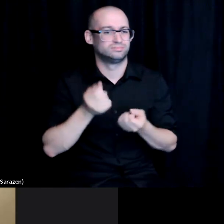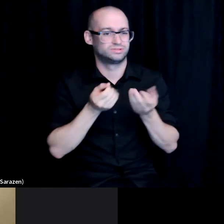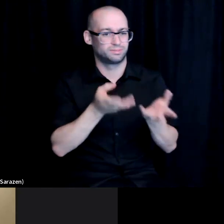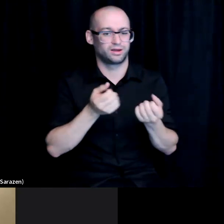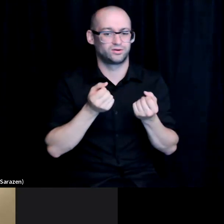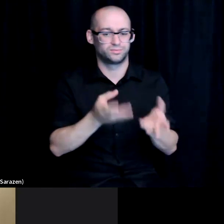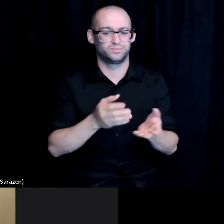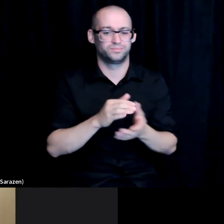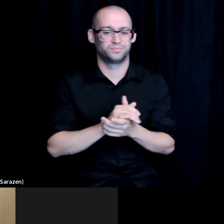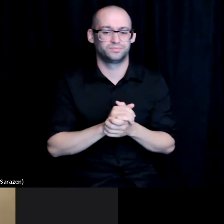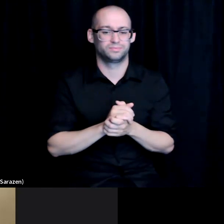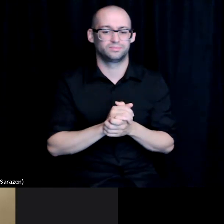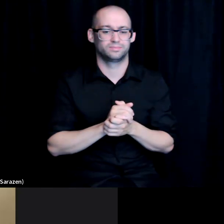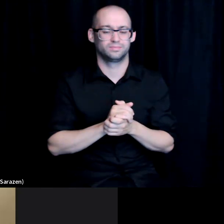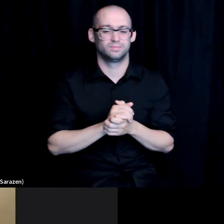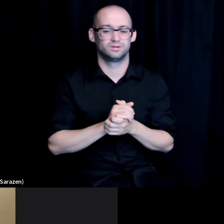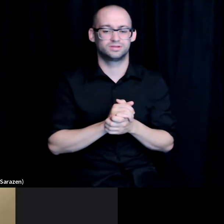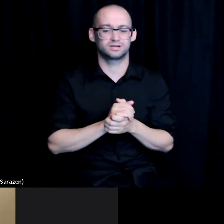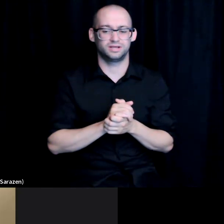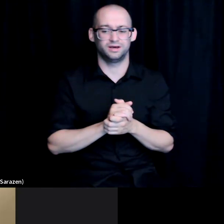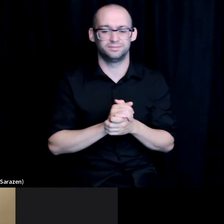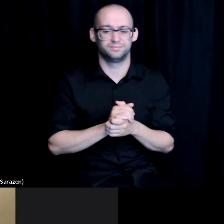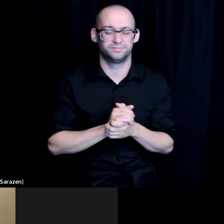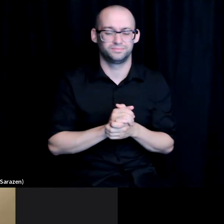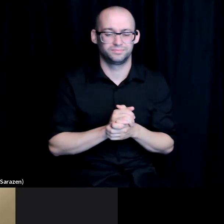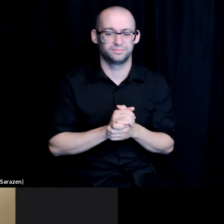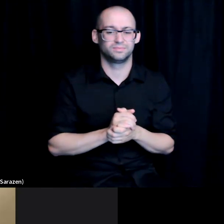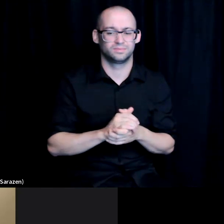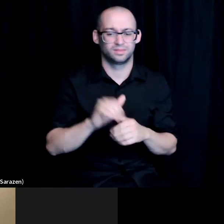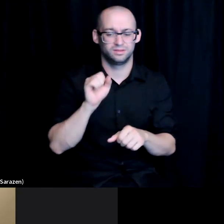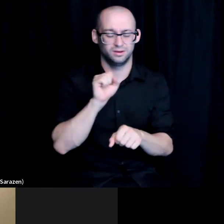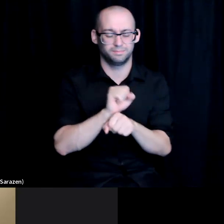actually conserves water, makes us much more